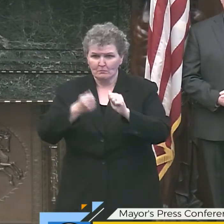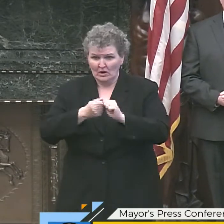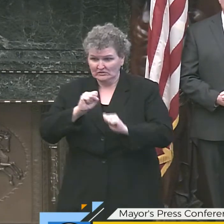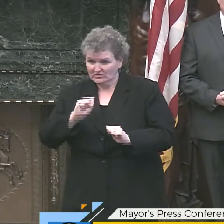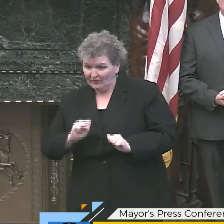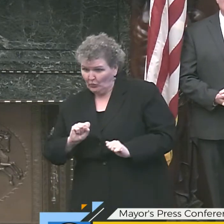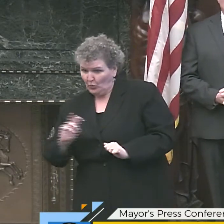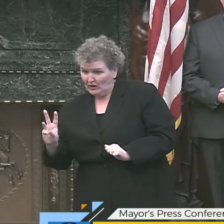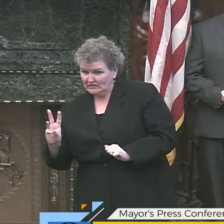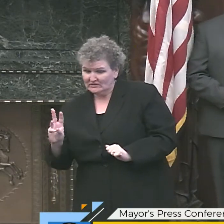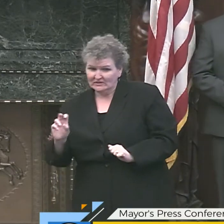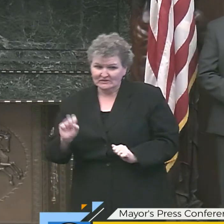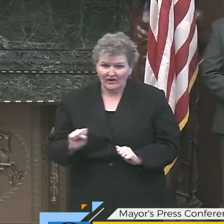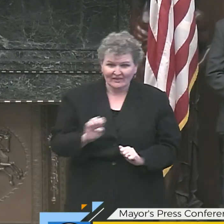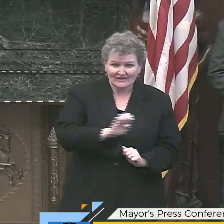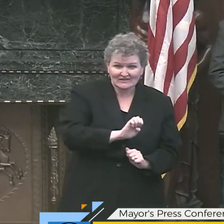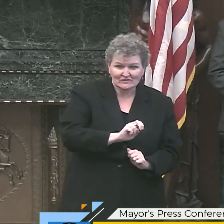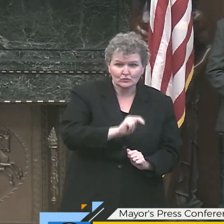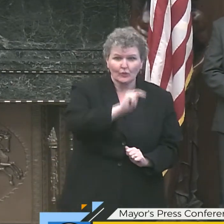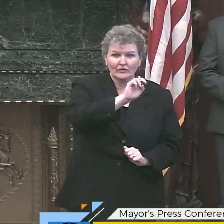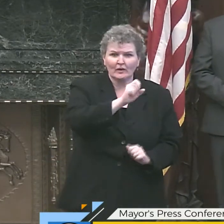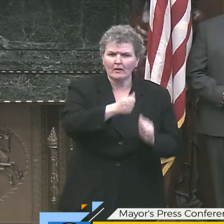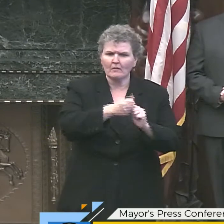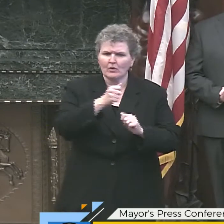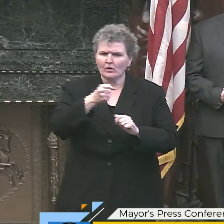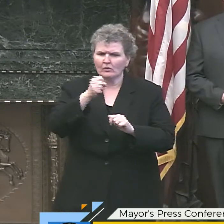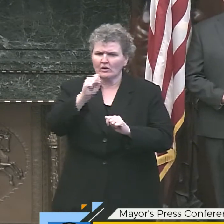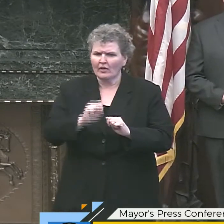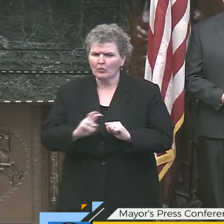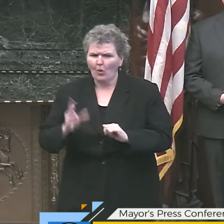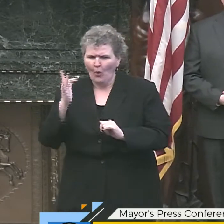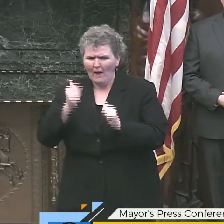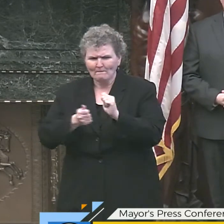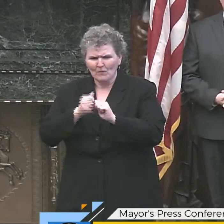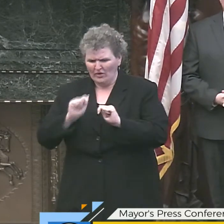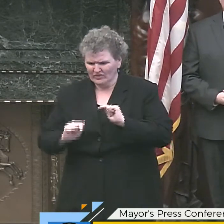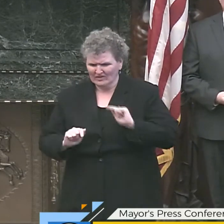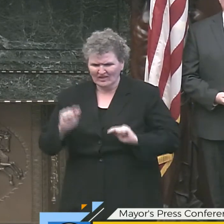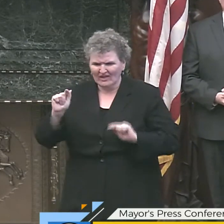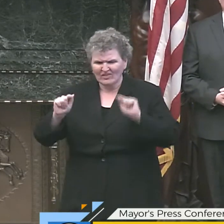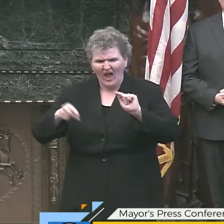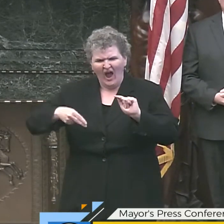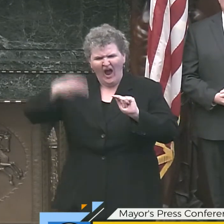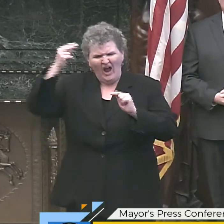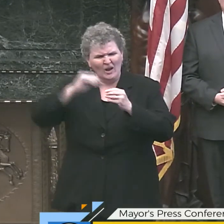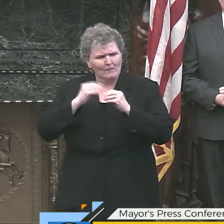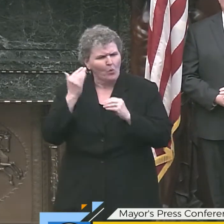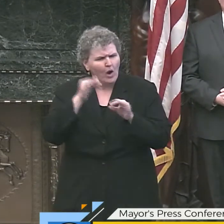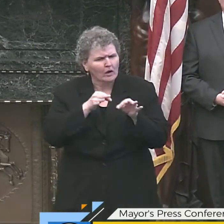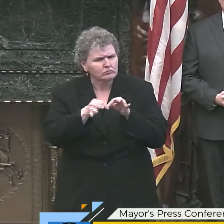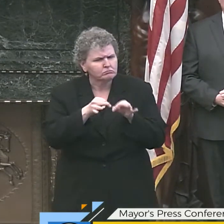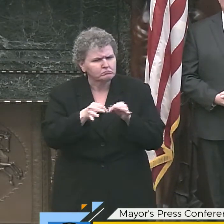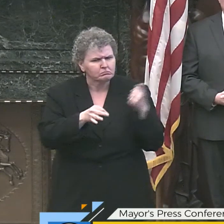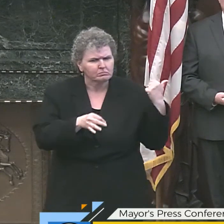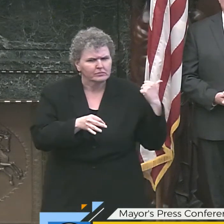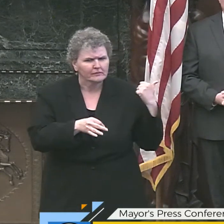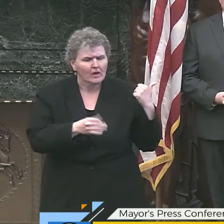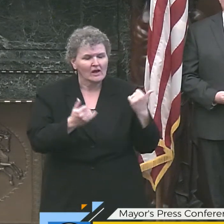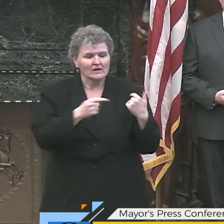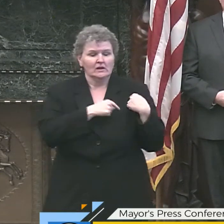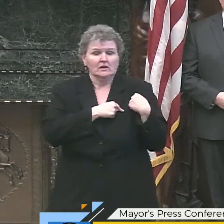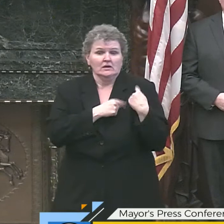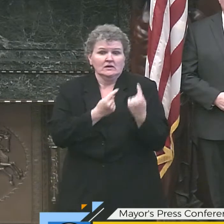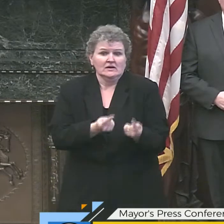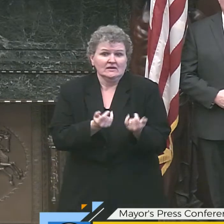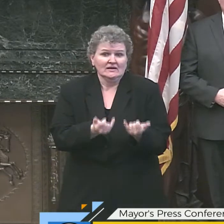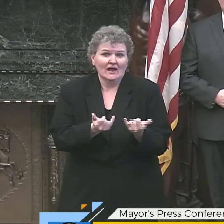are you seeing any others throughout the city, or explain why those places have higher, confirmed cases? At this point, we don't have enough tests